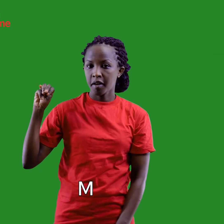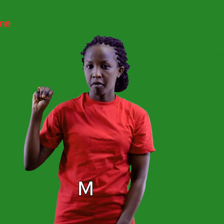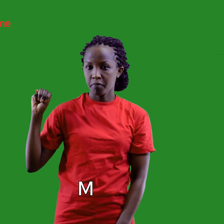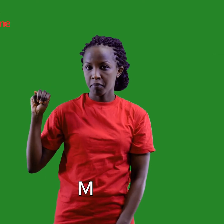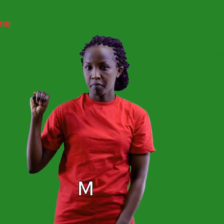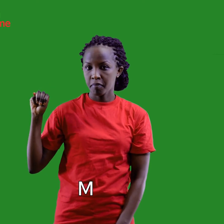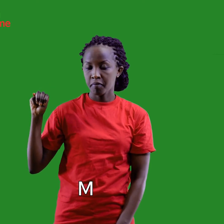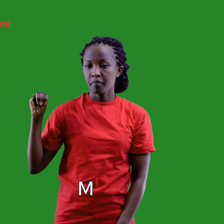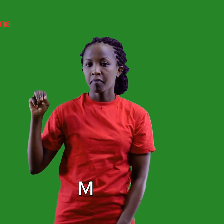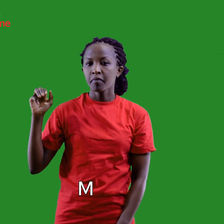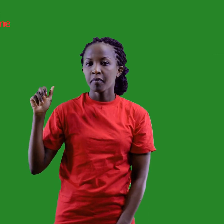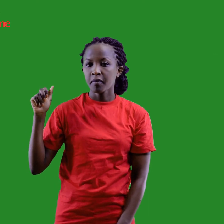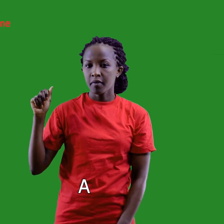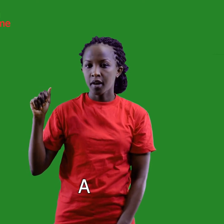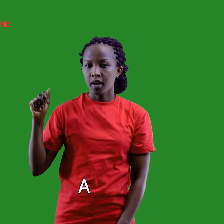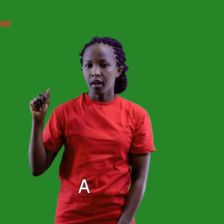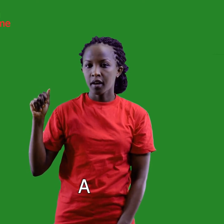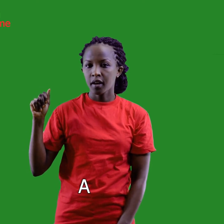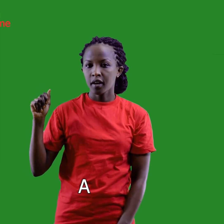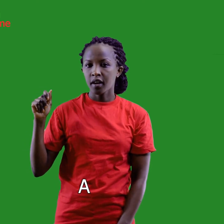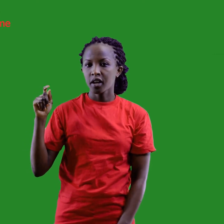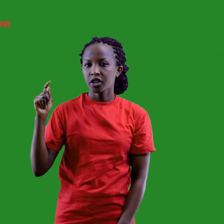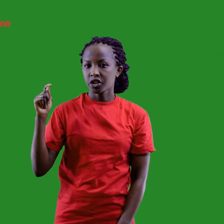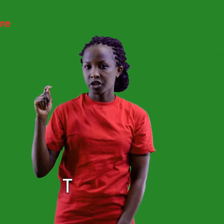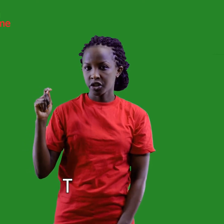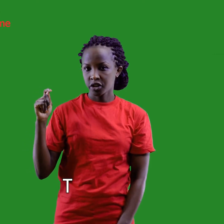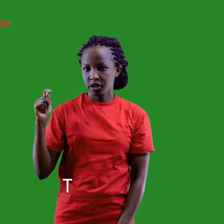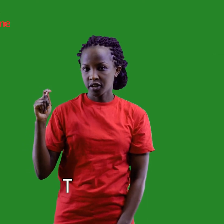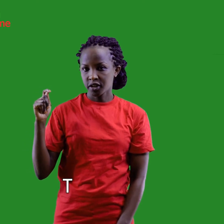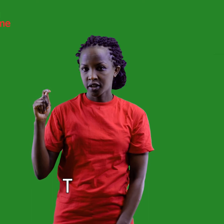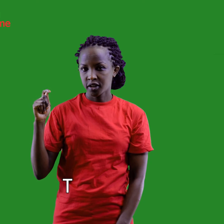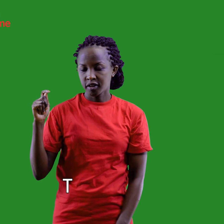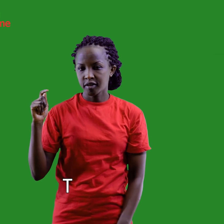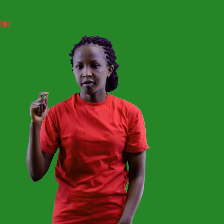M A T.